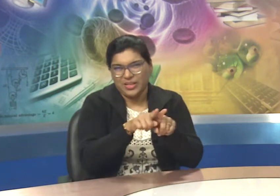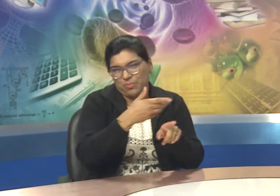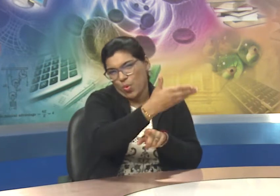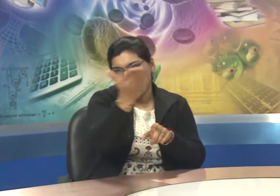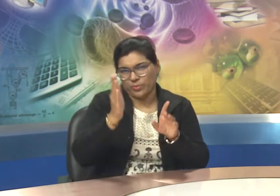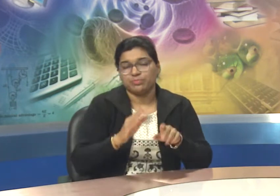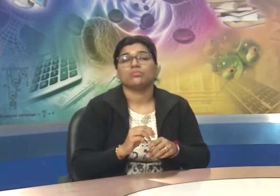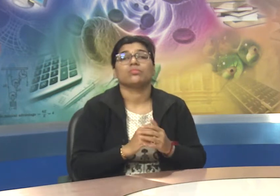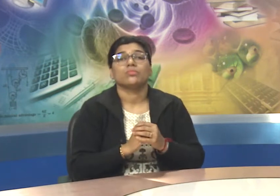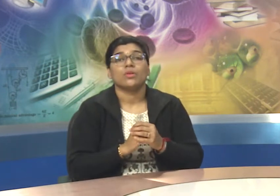used to assemble